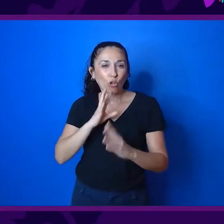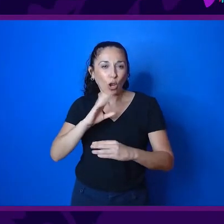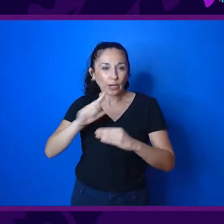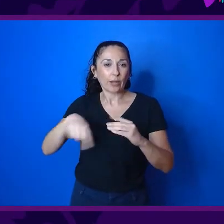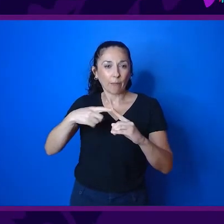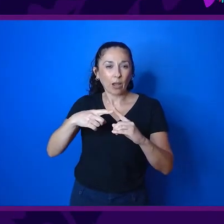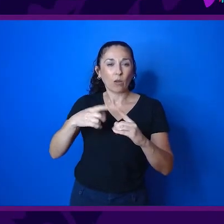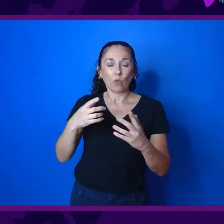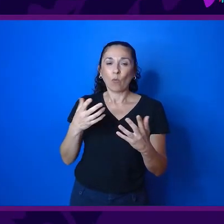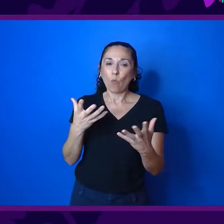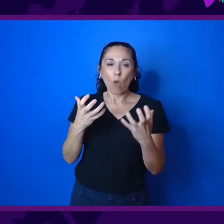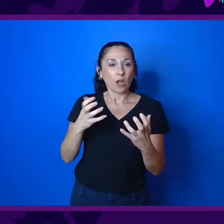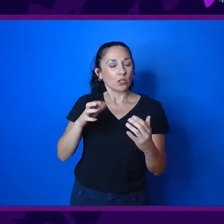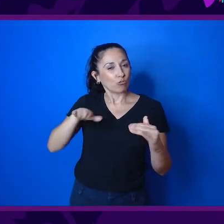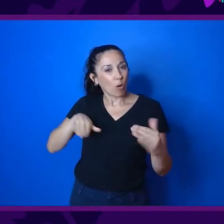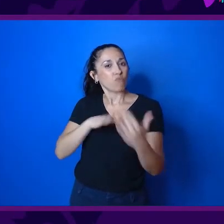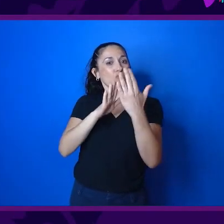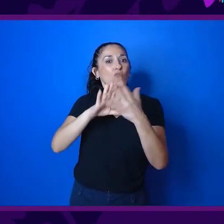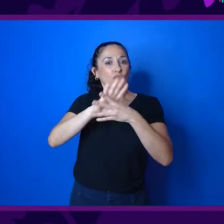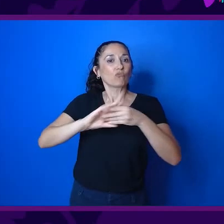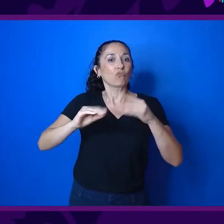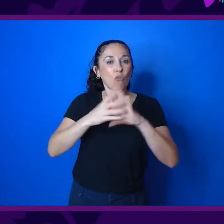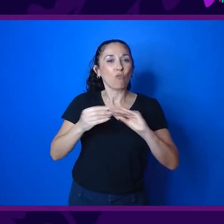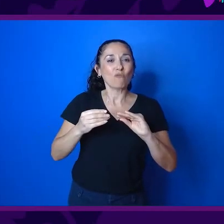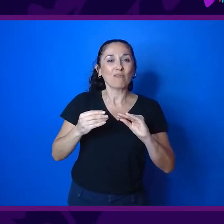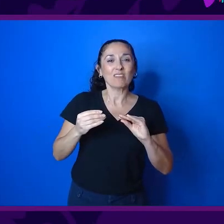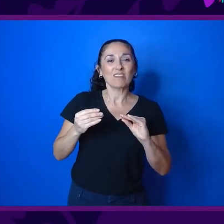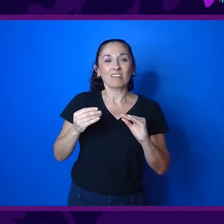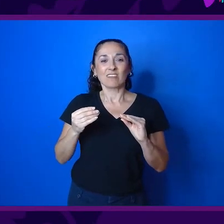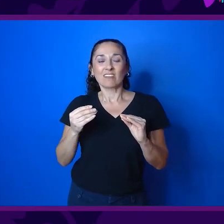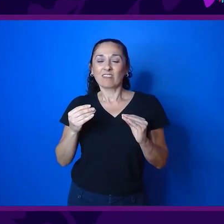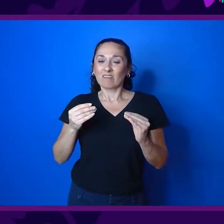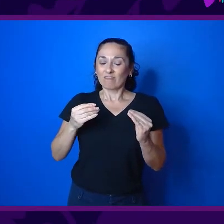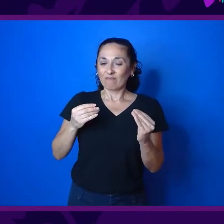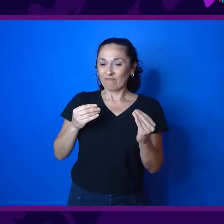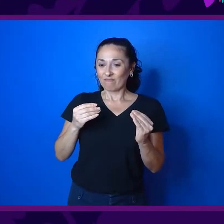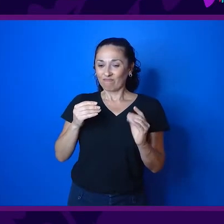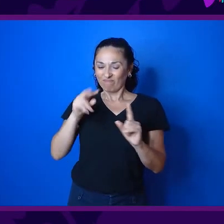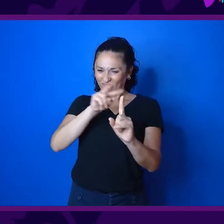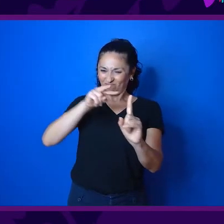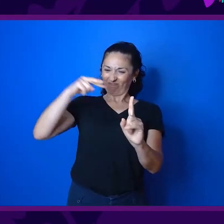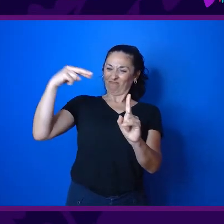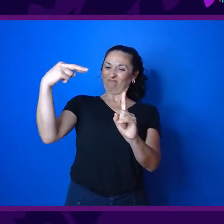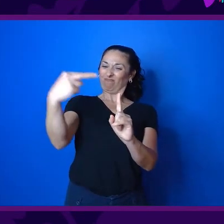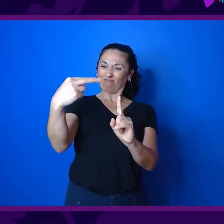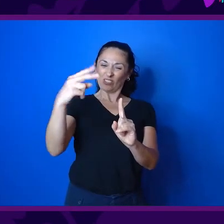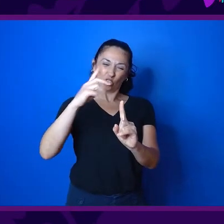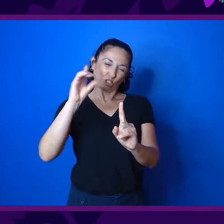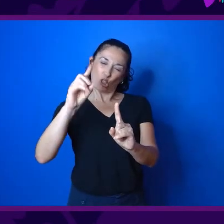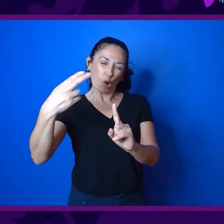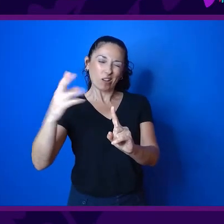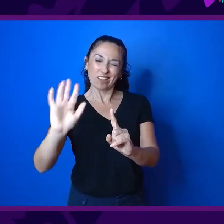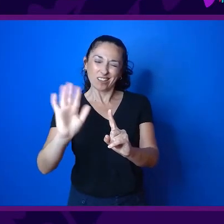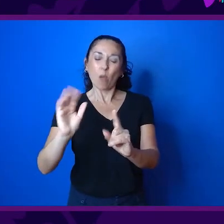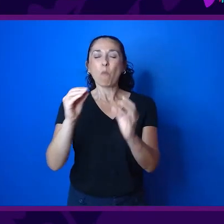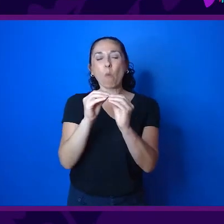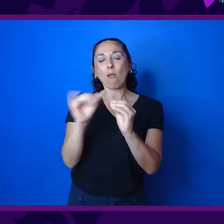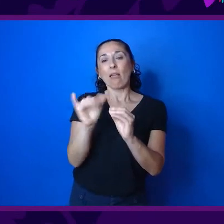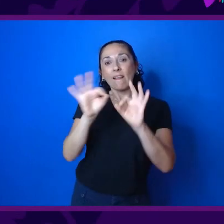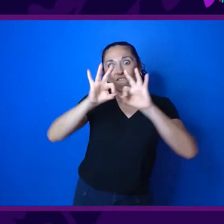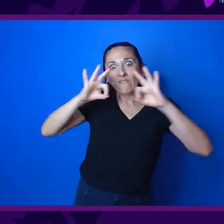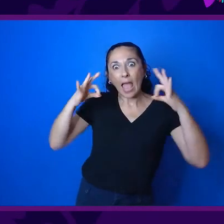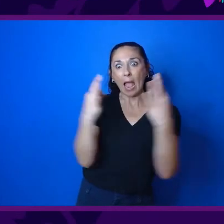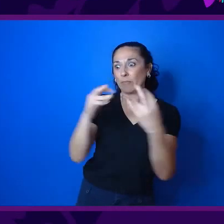the story, not through Dolores's lens, but really as a family lens. And so we wanted to